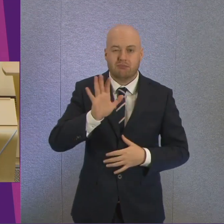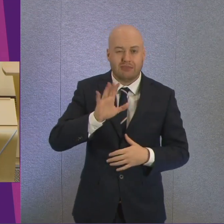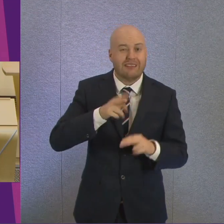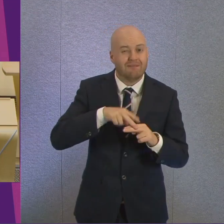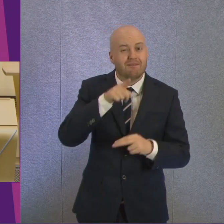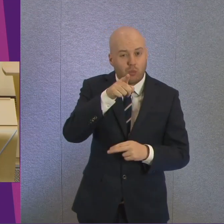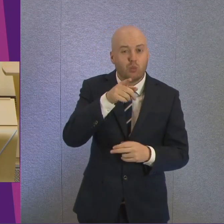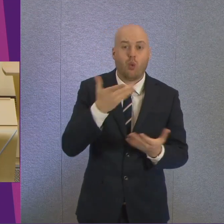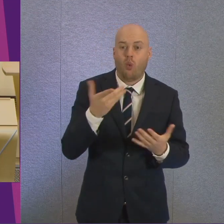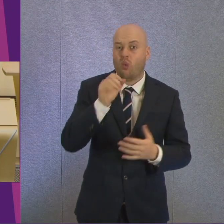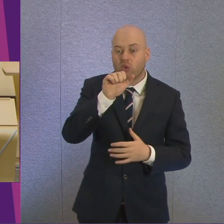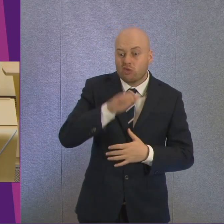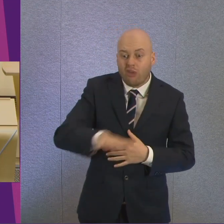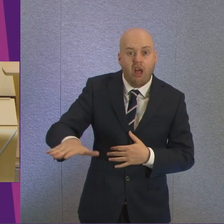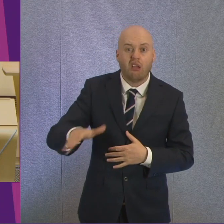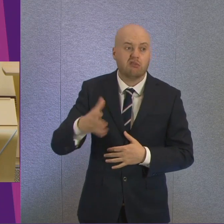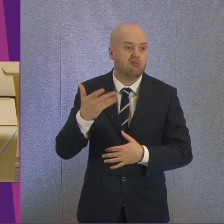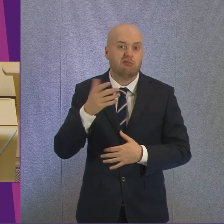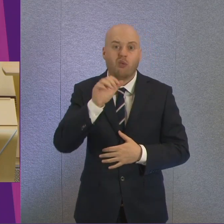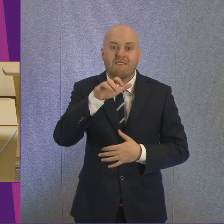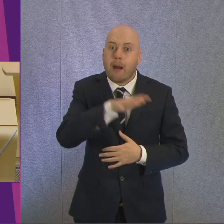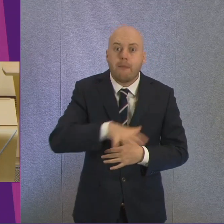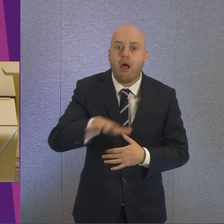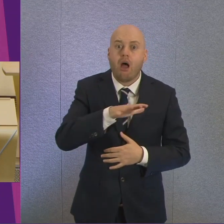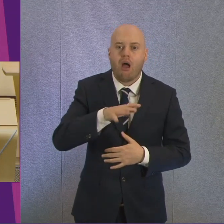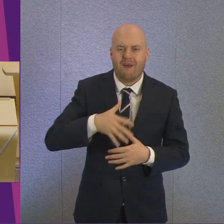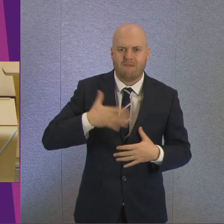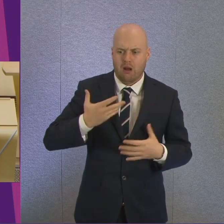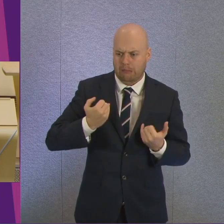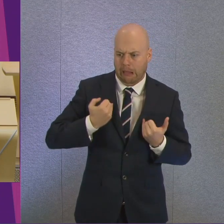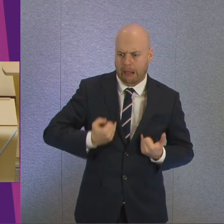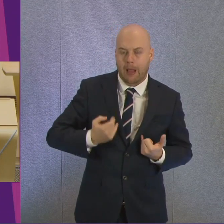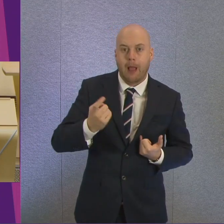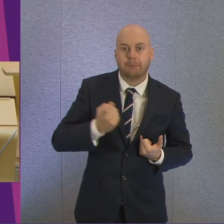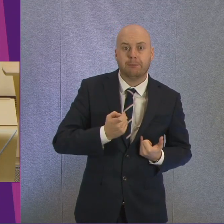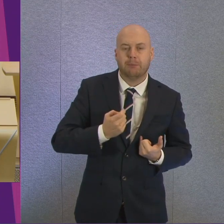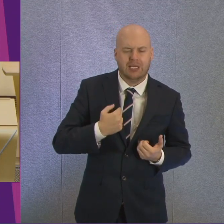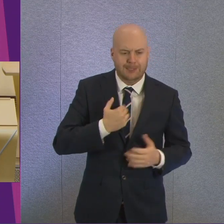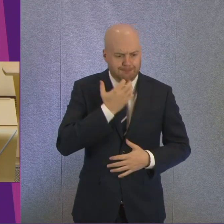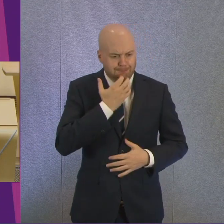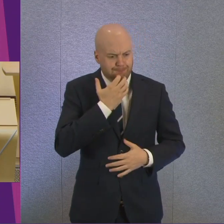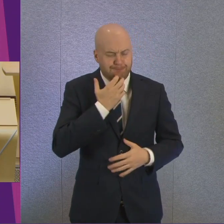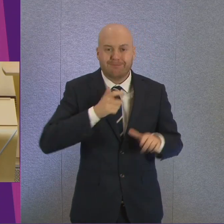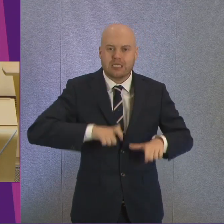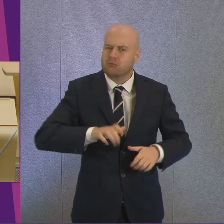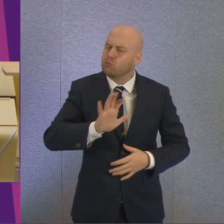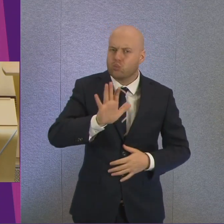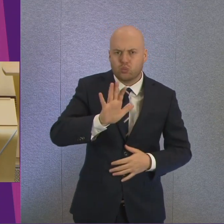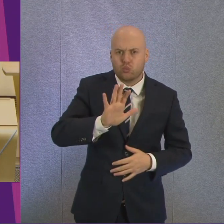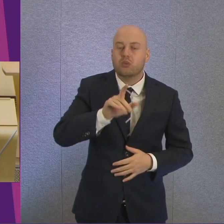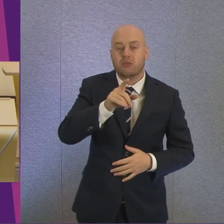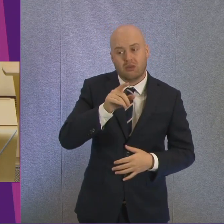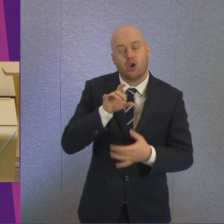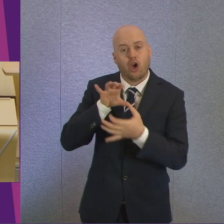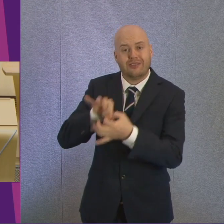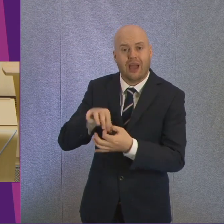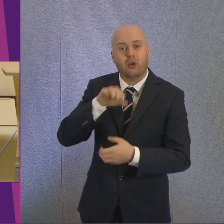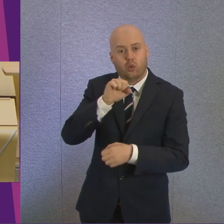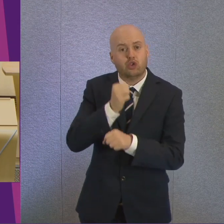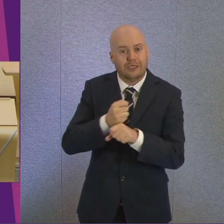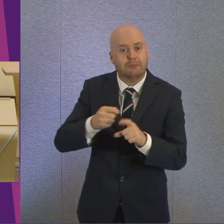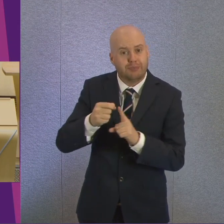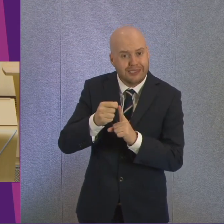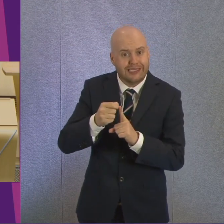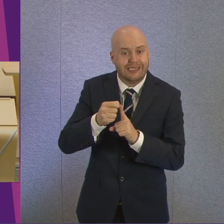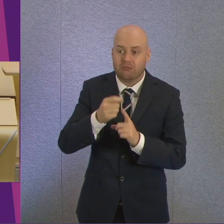of your child or your family member concerns you. If you have symptoms, seek help by contacting your GP, calling